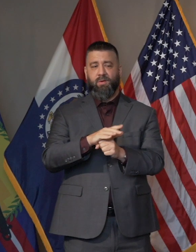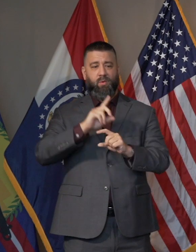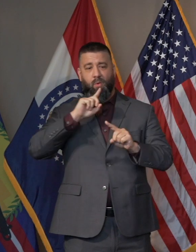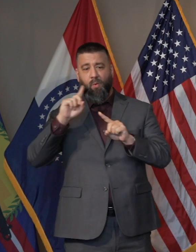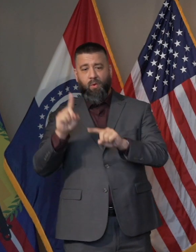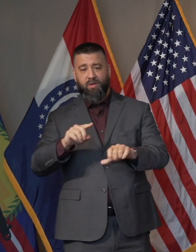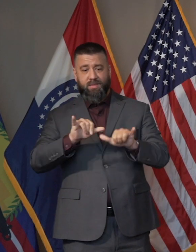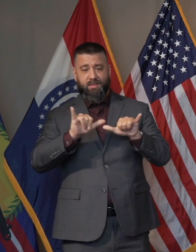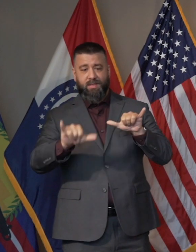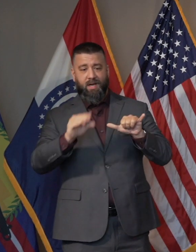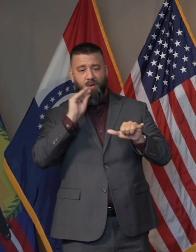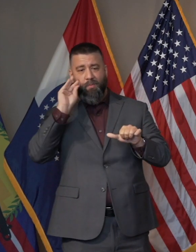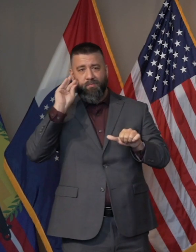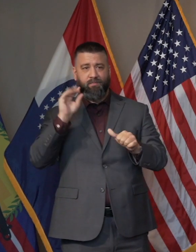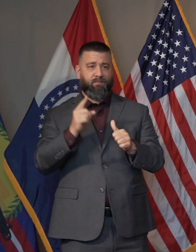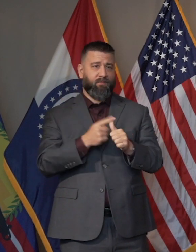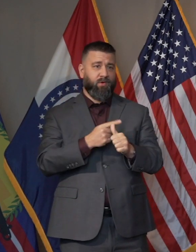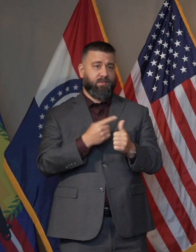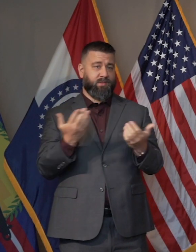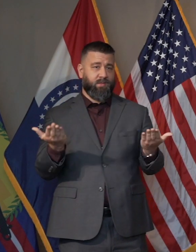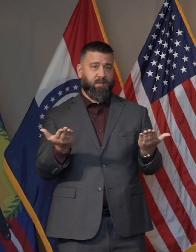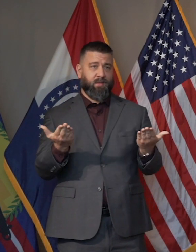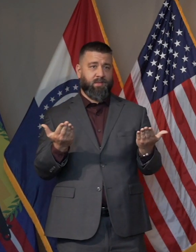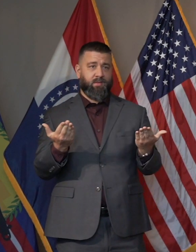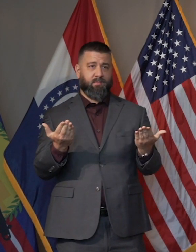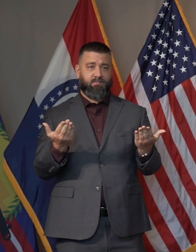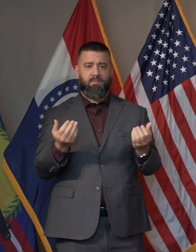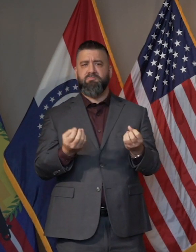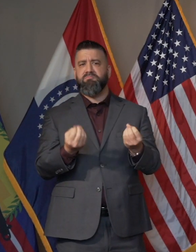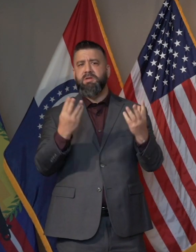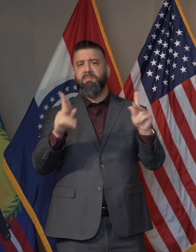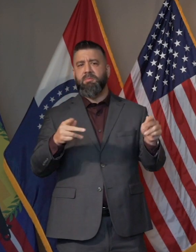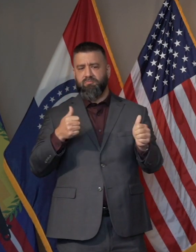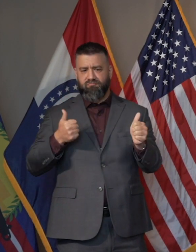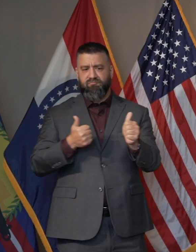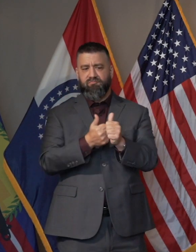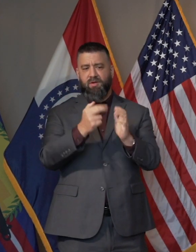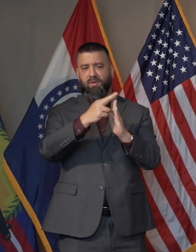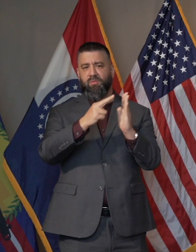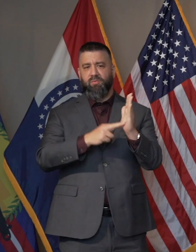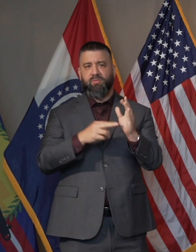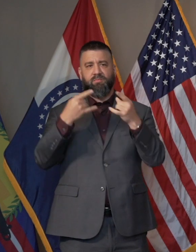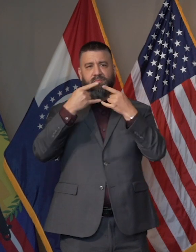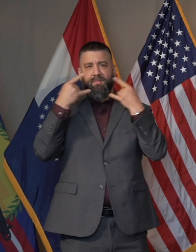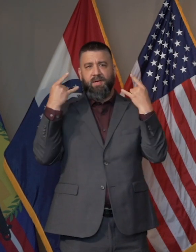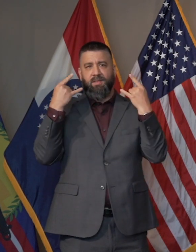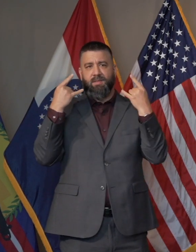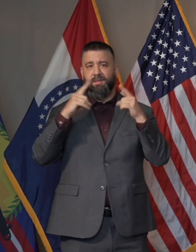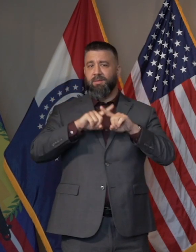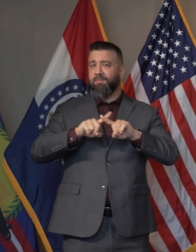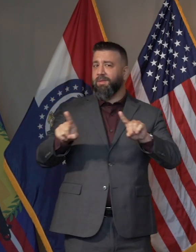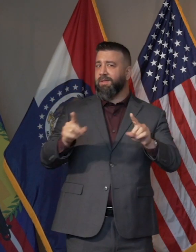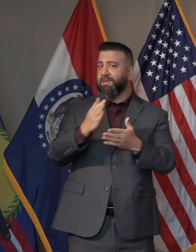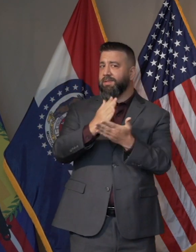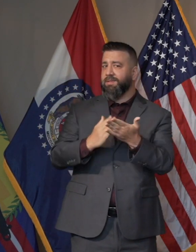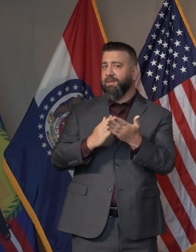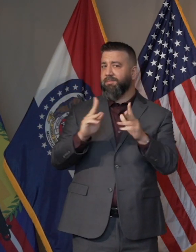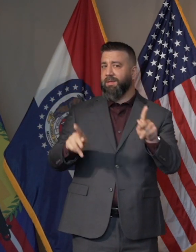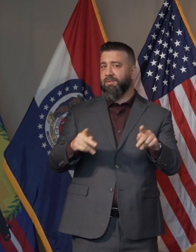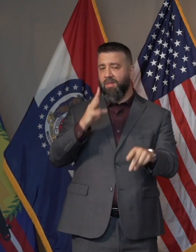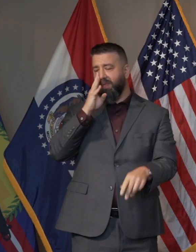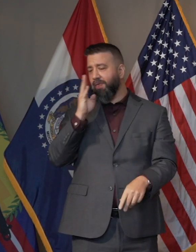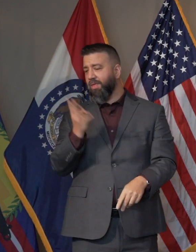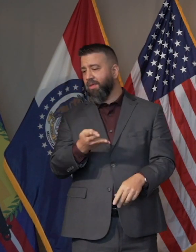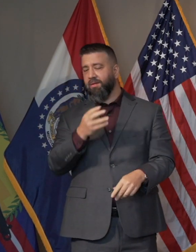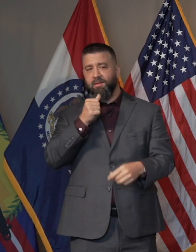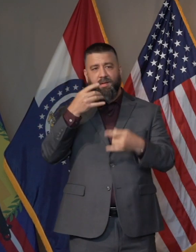country, and we have a strong compliance with our masking order. But not everyone is wearing a mask, not